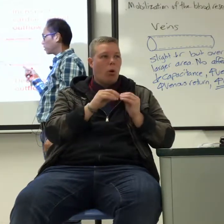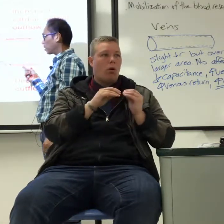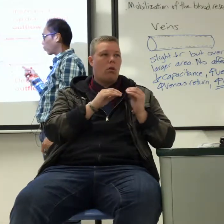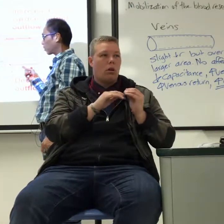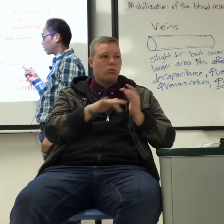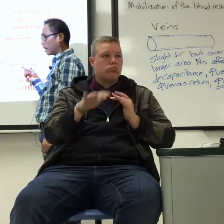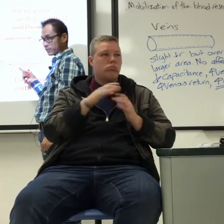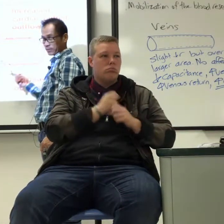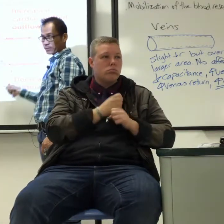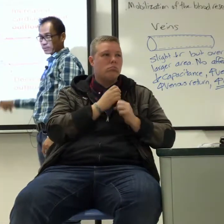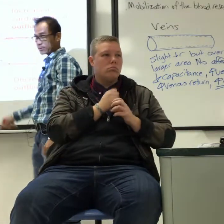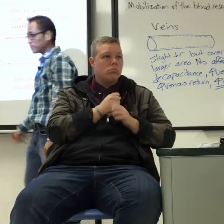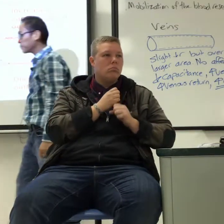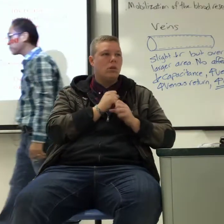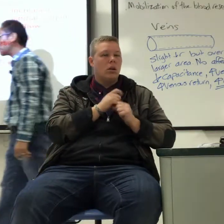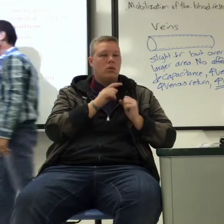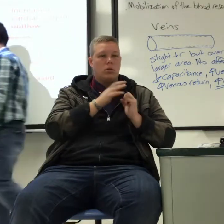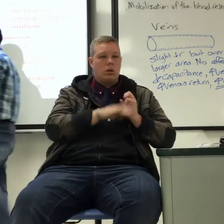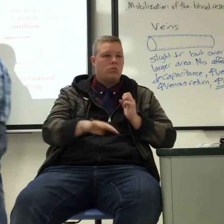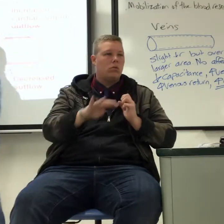divert blood to the working muscles.